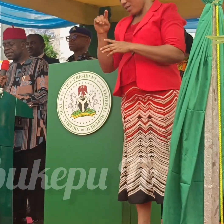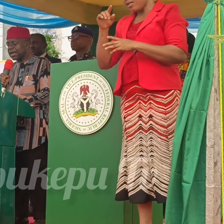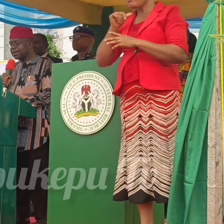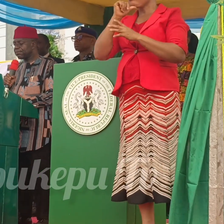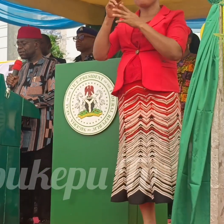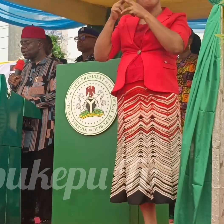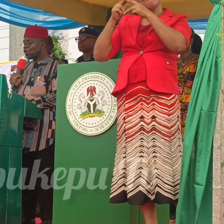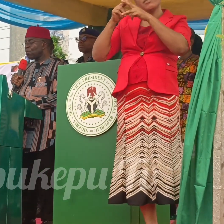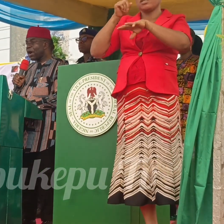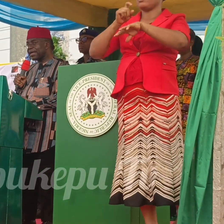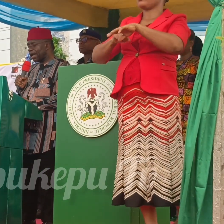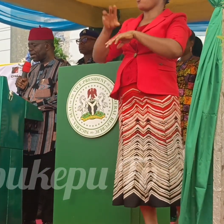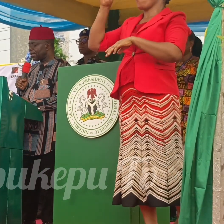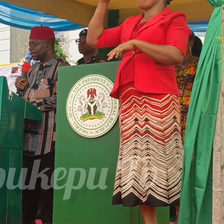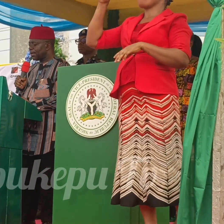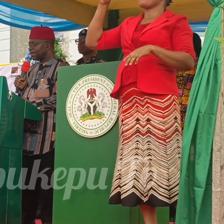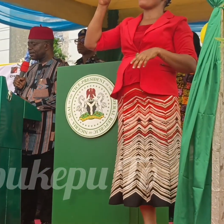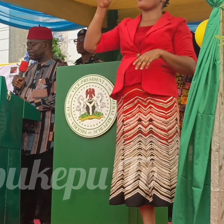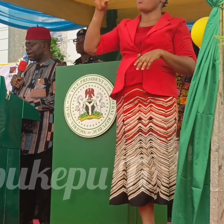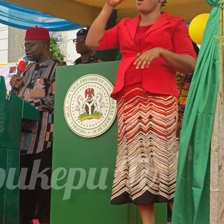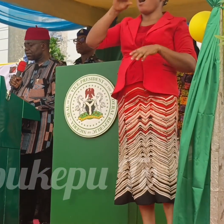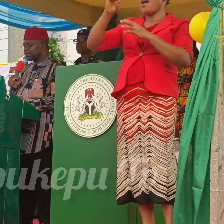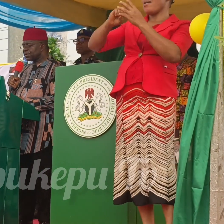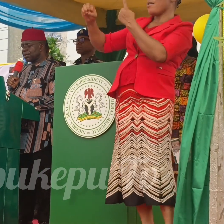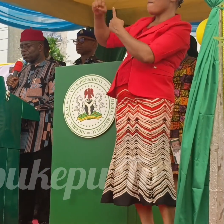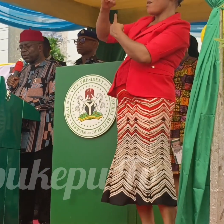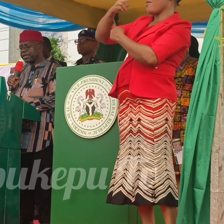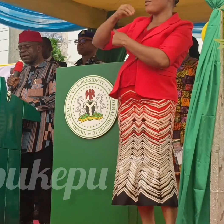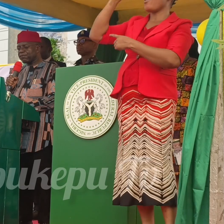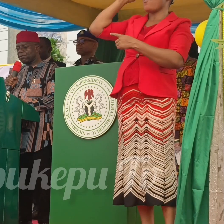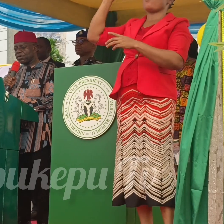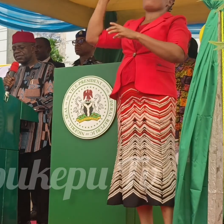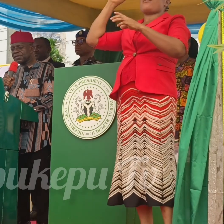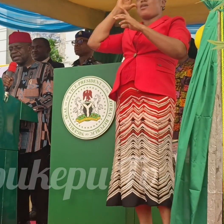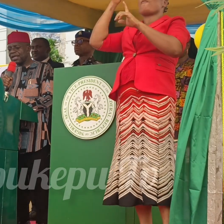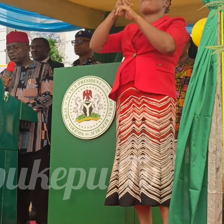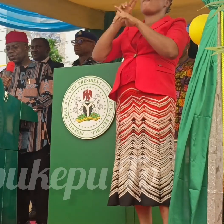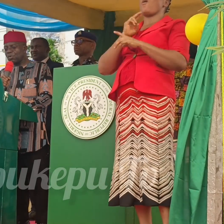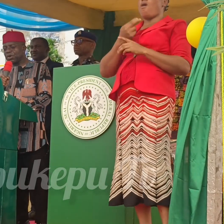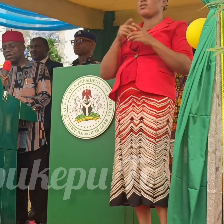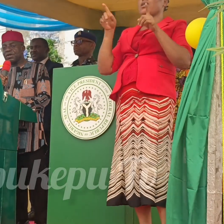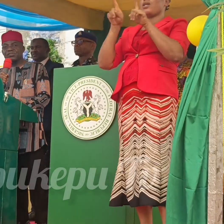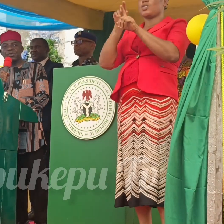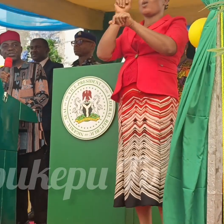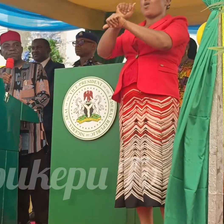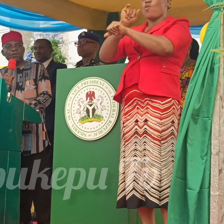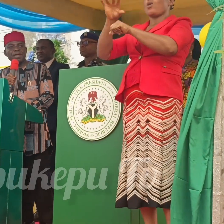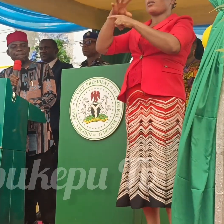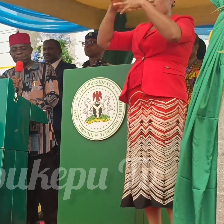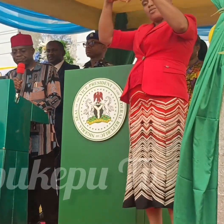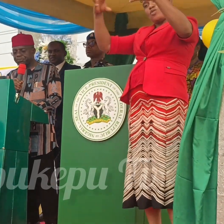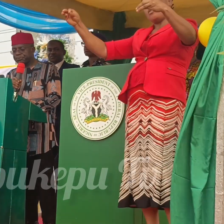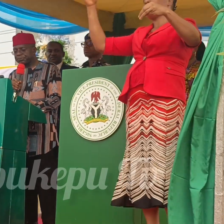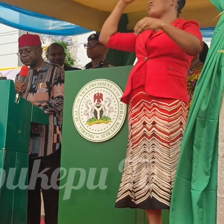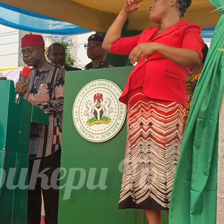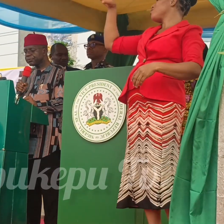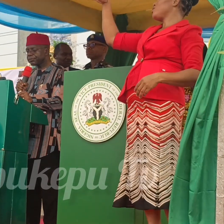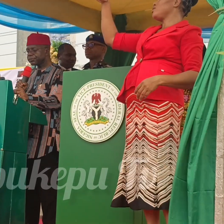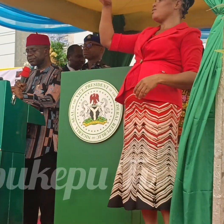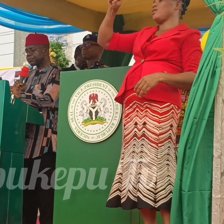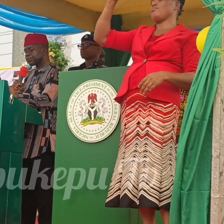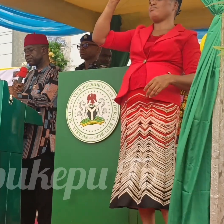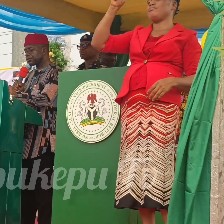distant time, Umuahia and the environs will hear from us as we are working on a solution for them.